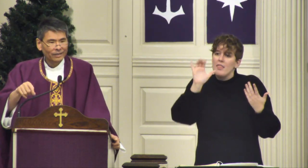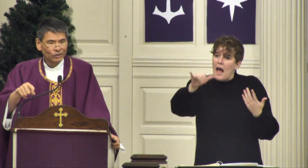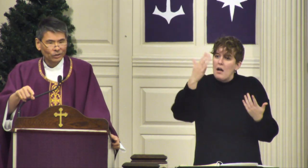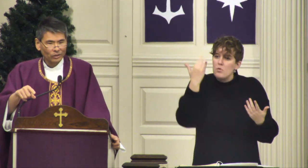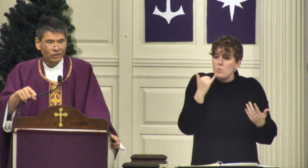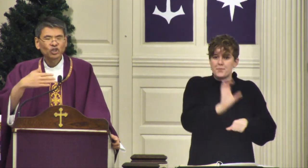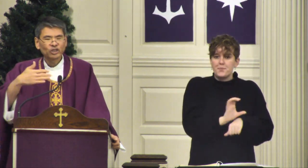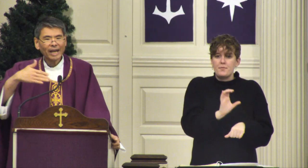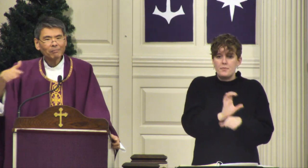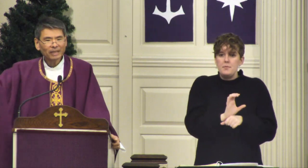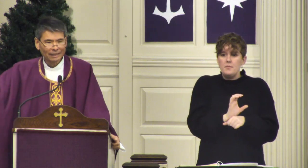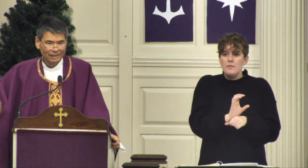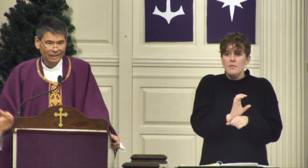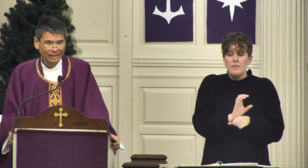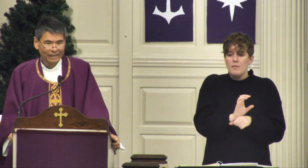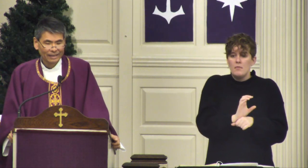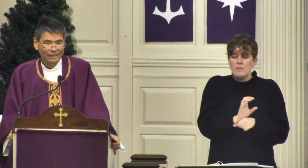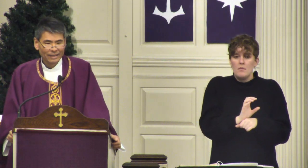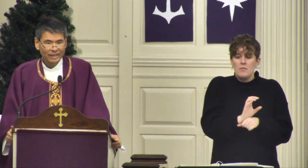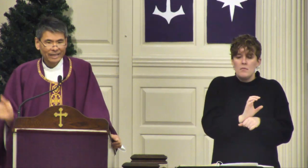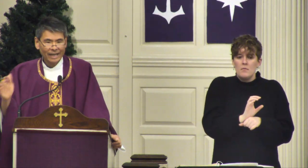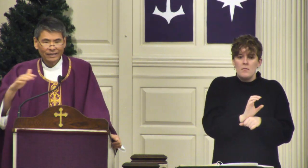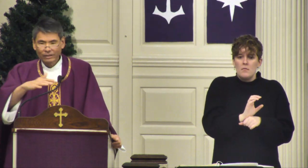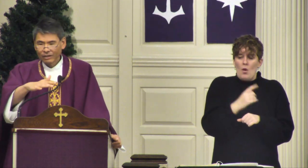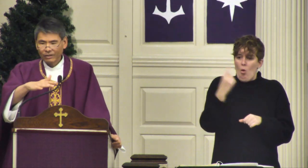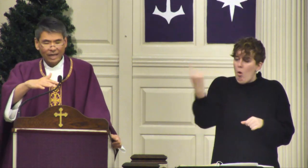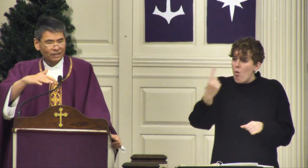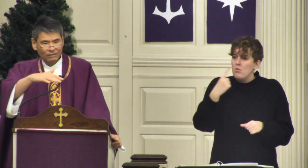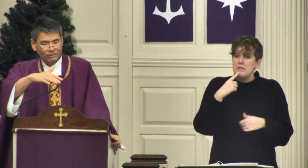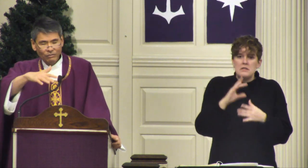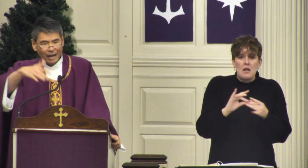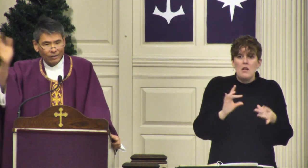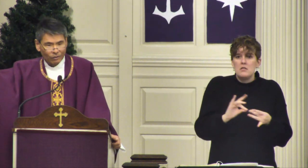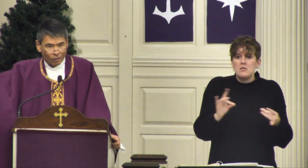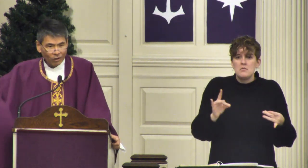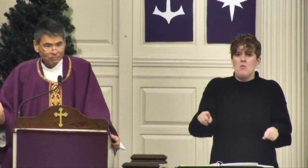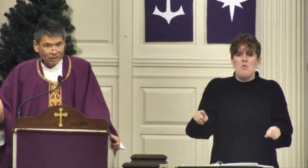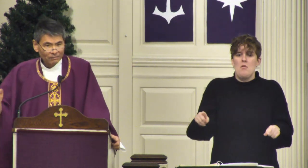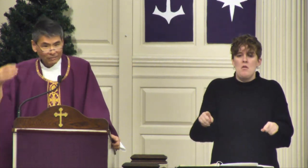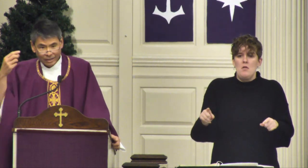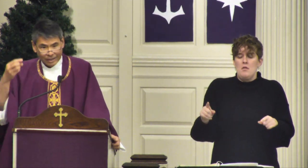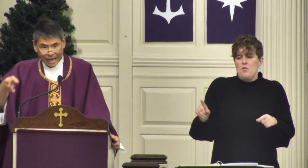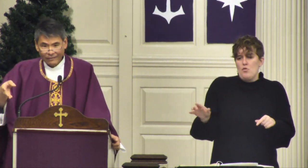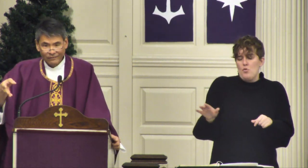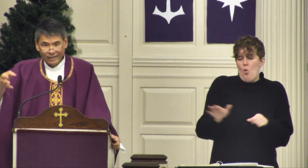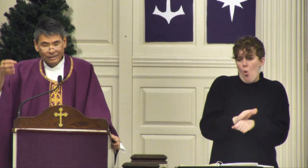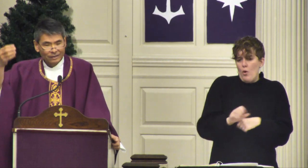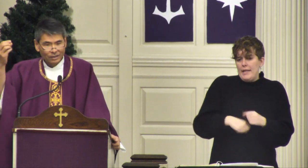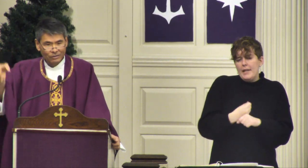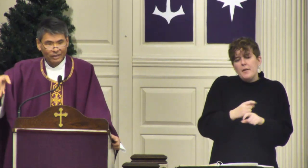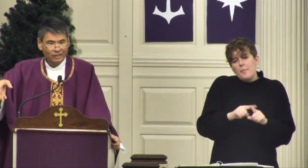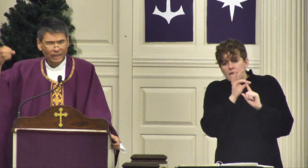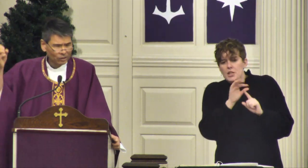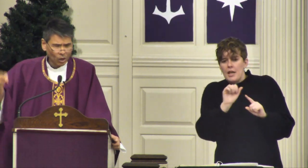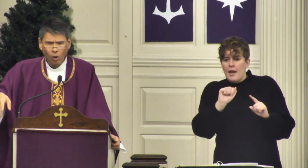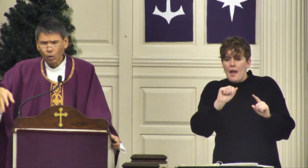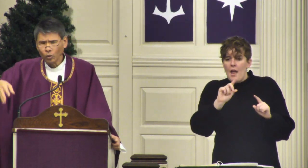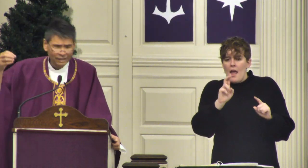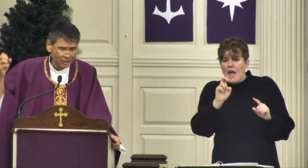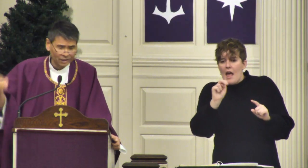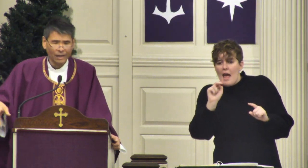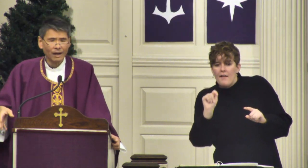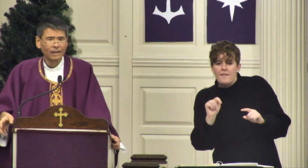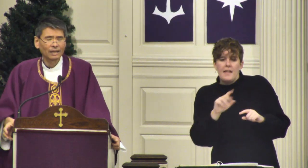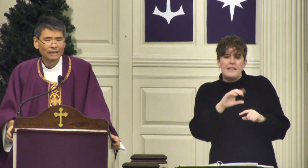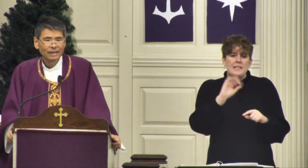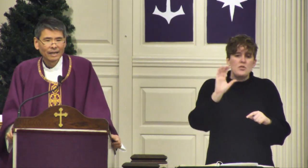Church shamelessly says throughout all the year, but in Advent and Christmas when it's cold and